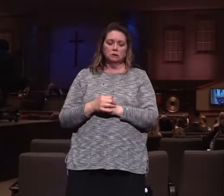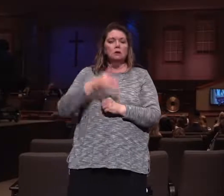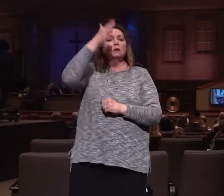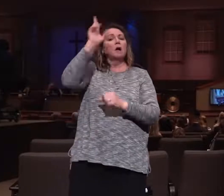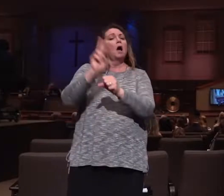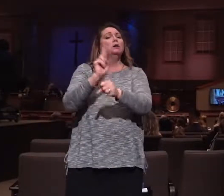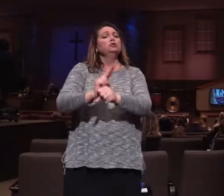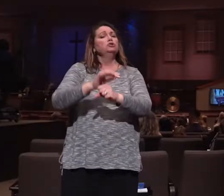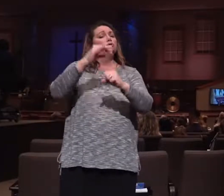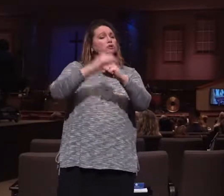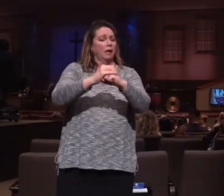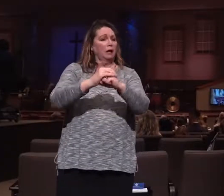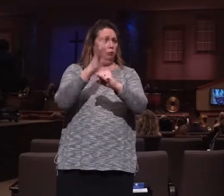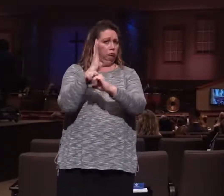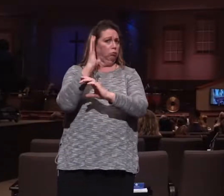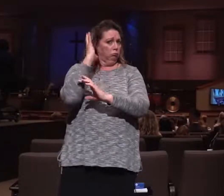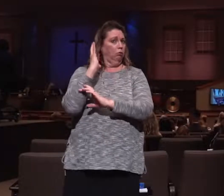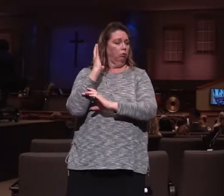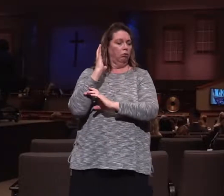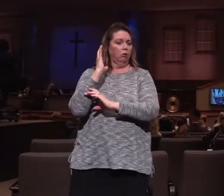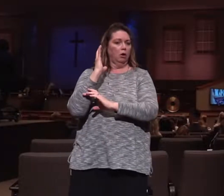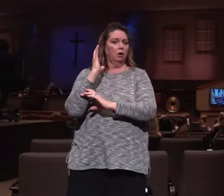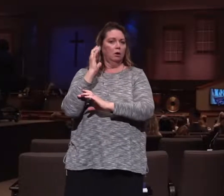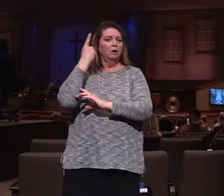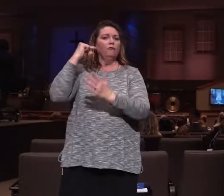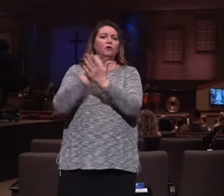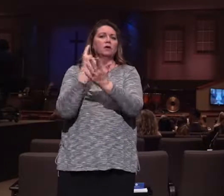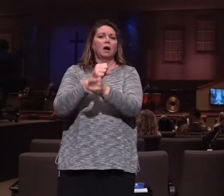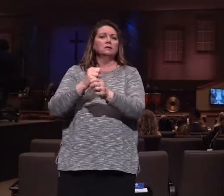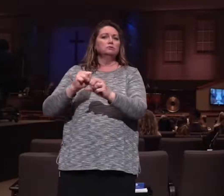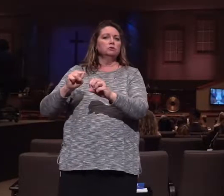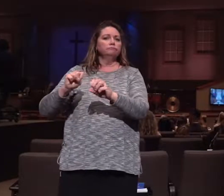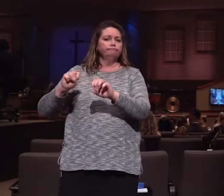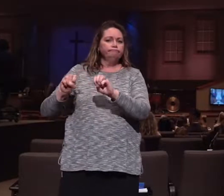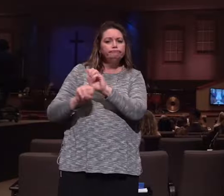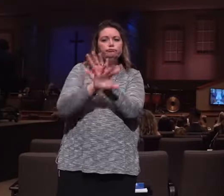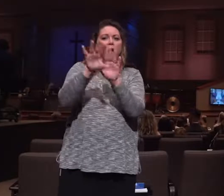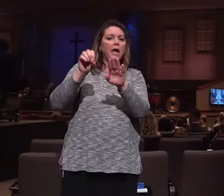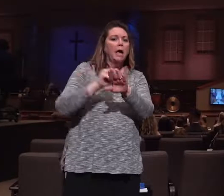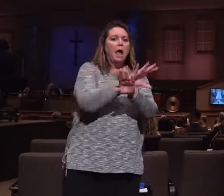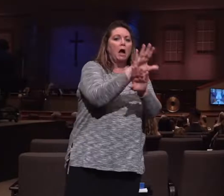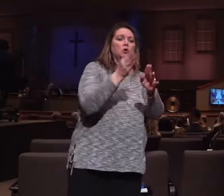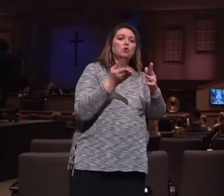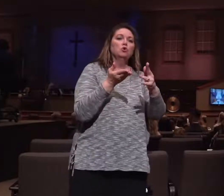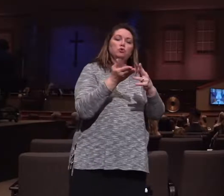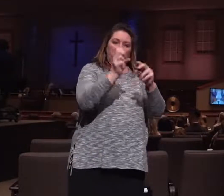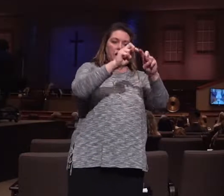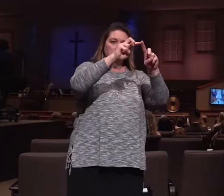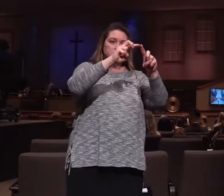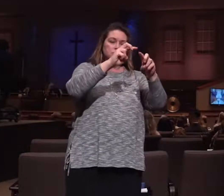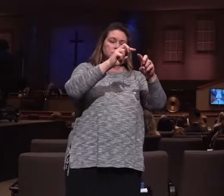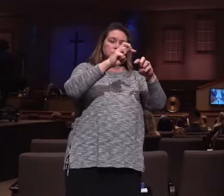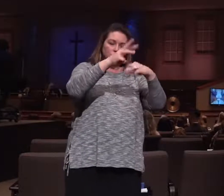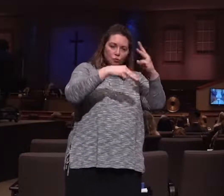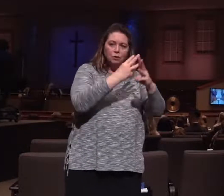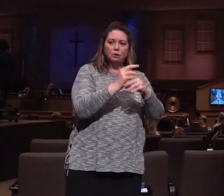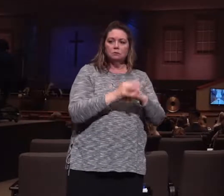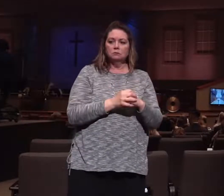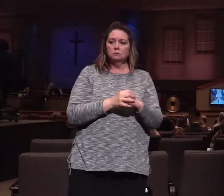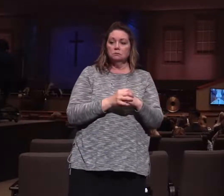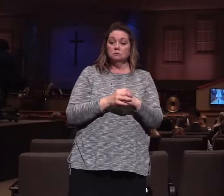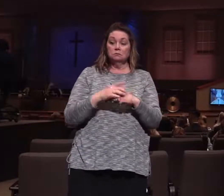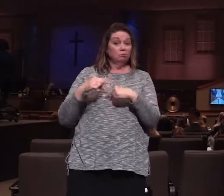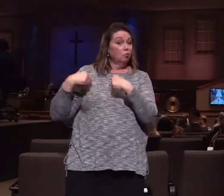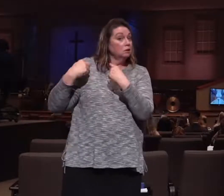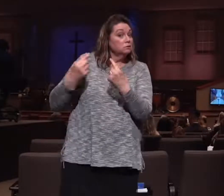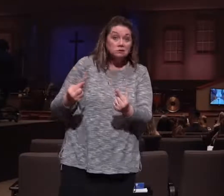gospel to be spread across the globe. However, England has since fallen from its pinnacle of gospel